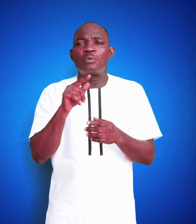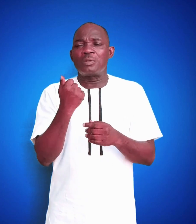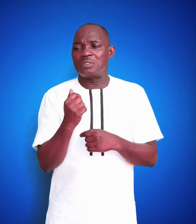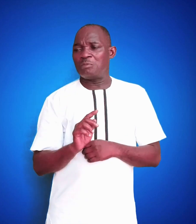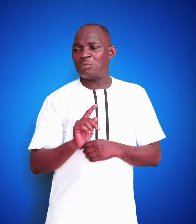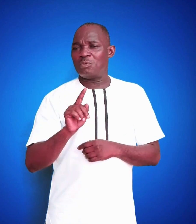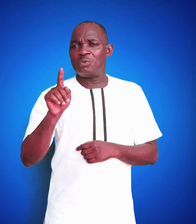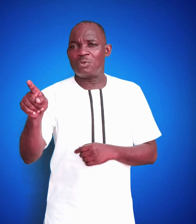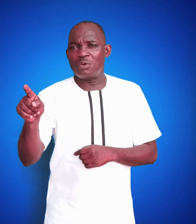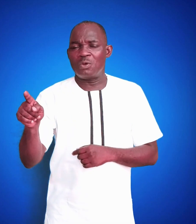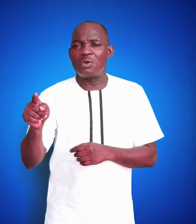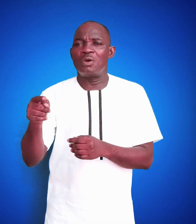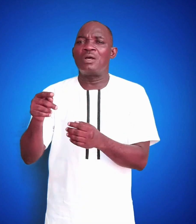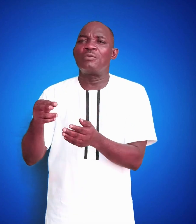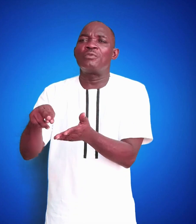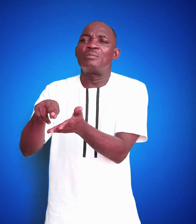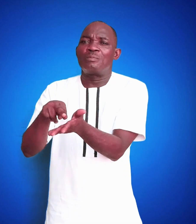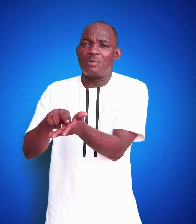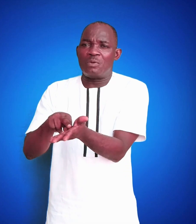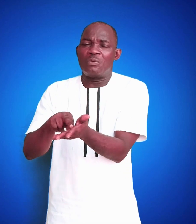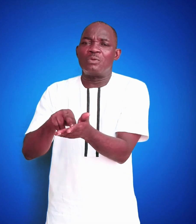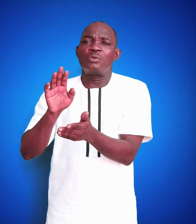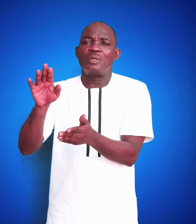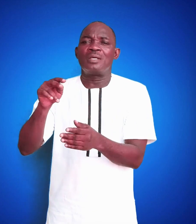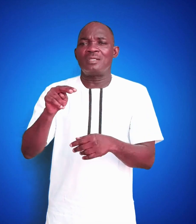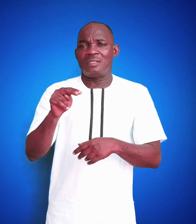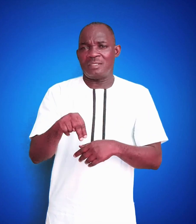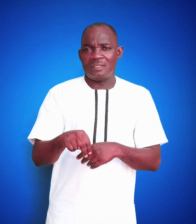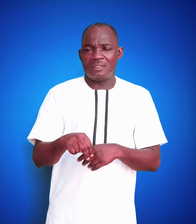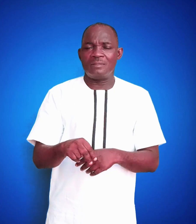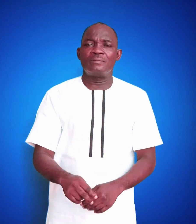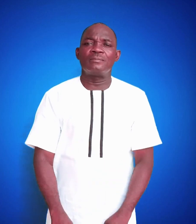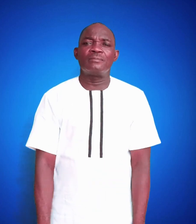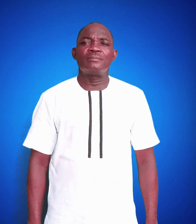walk-in self-reporting of need.